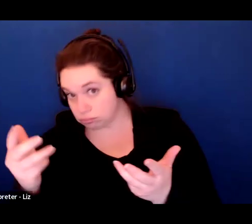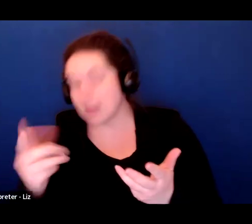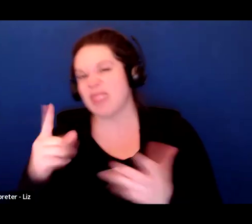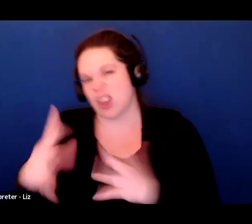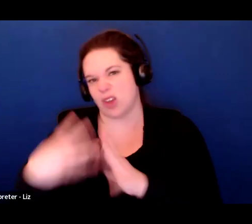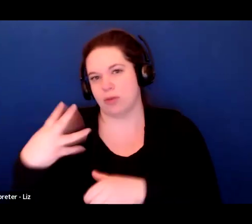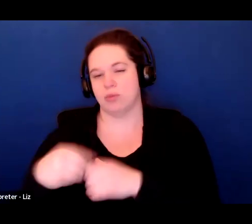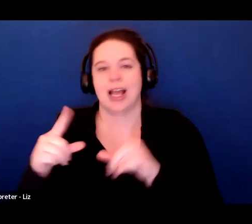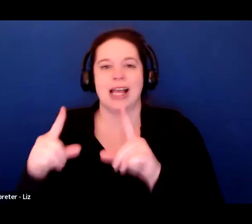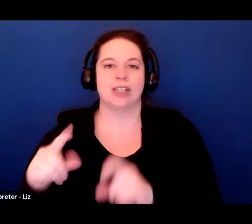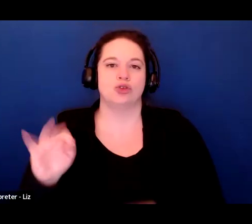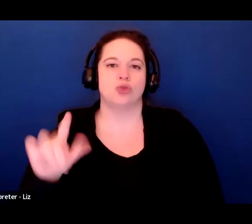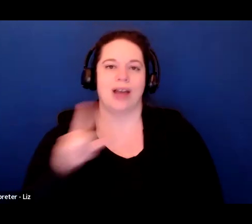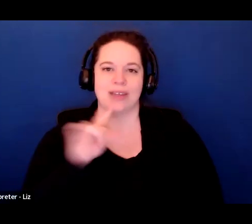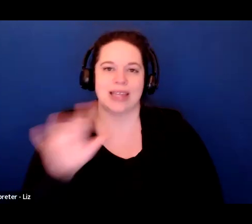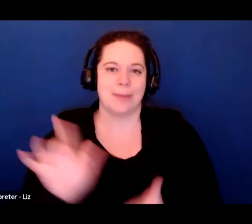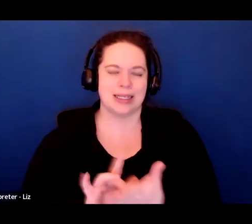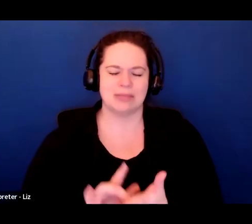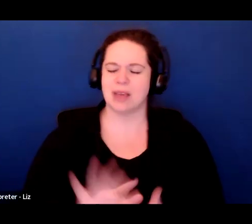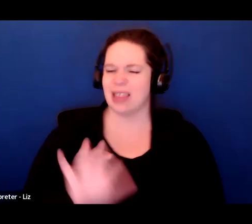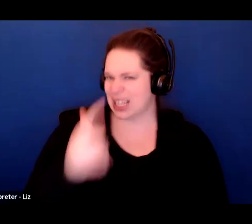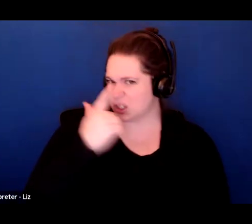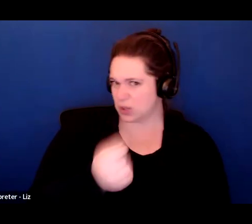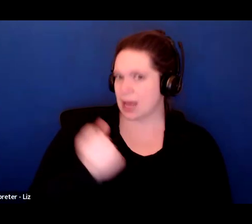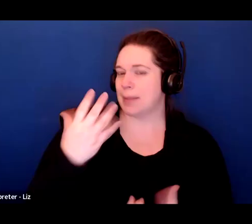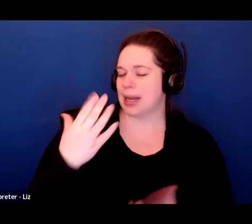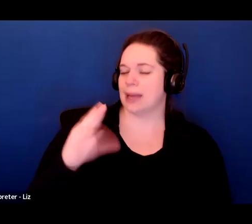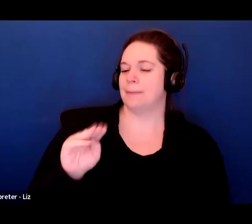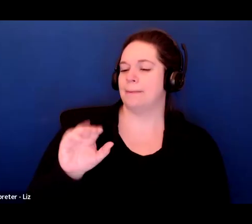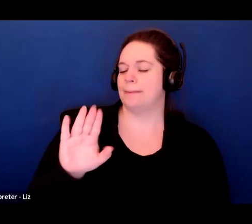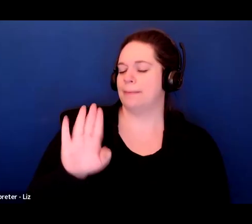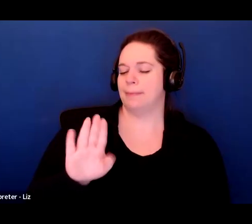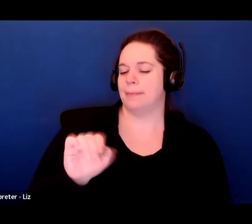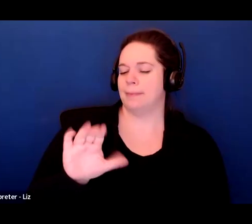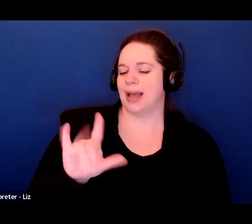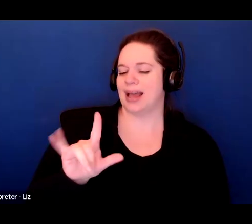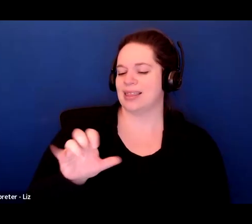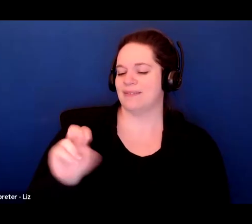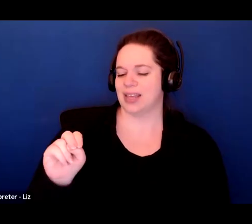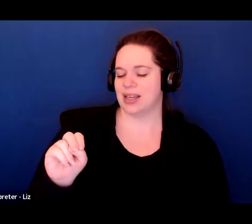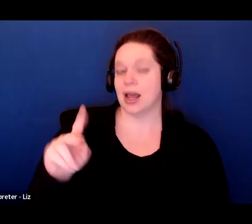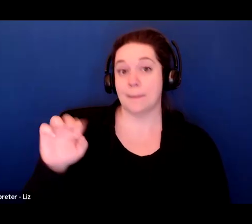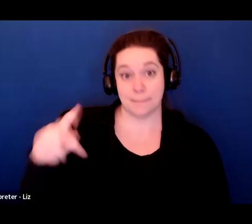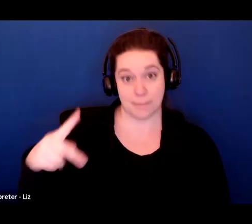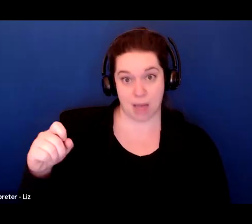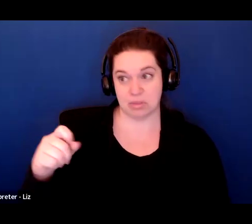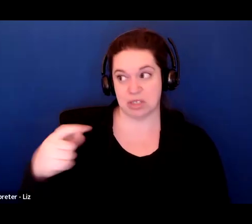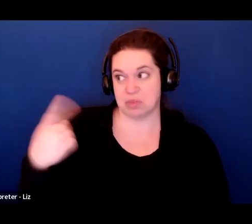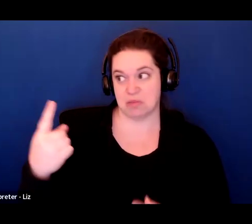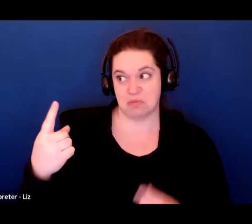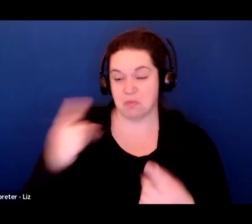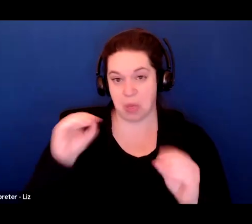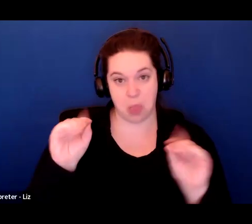And so that's interesting to me because a lot of baclofen pumps are going without the trial. It used to be everybody had to have a trial,